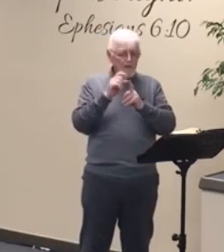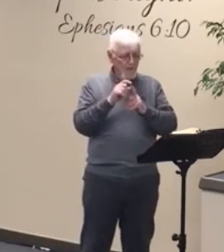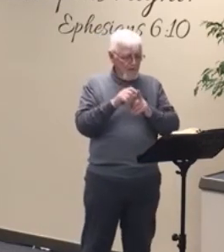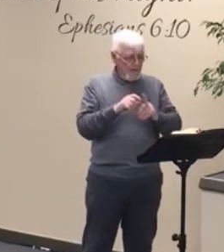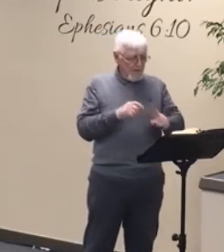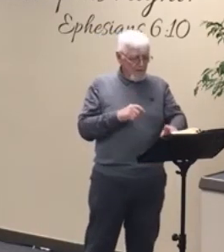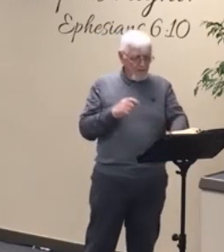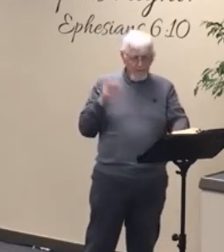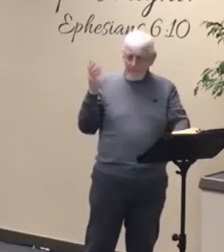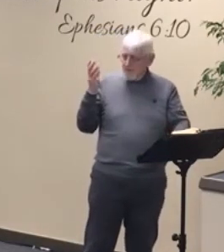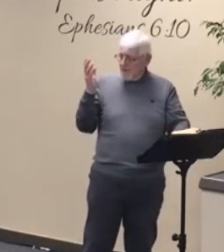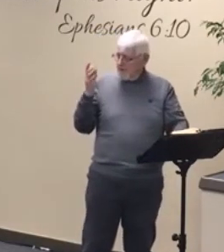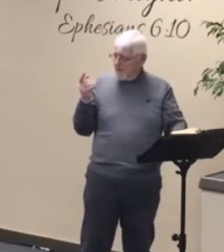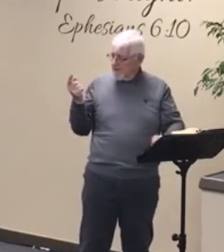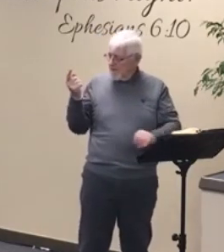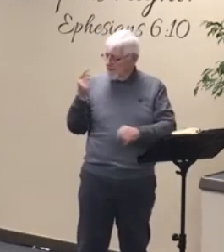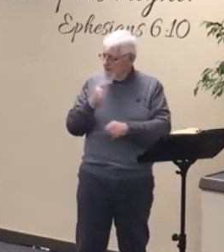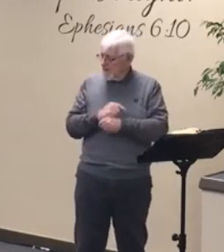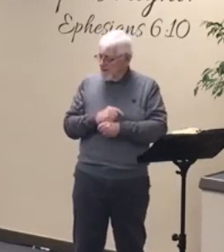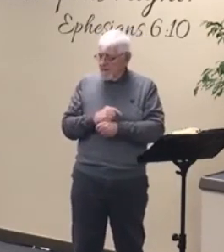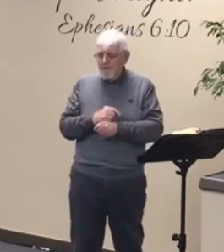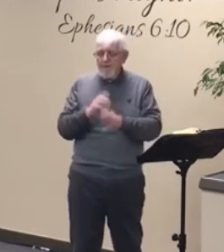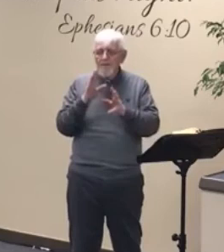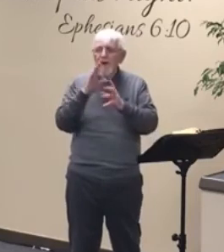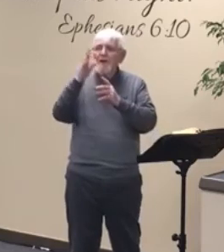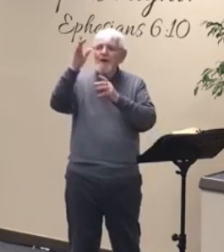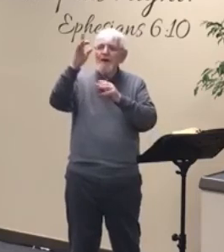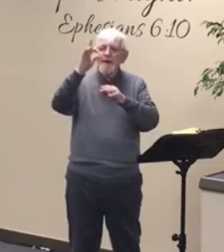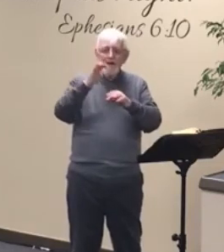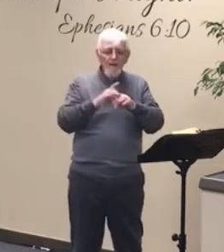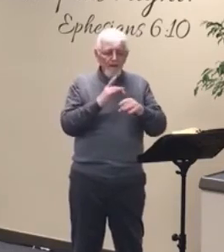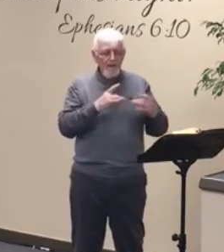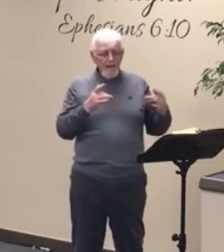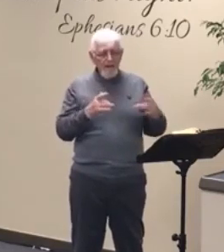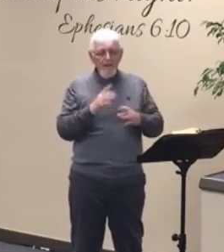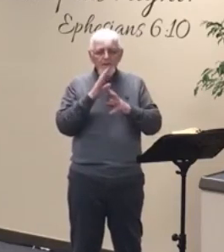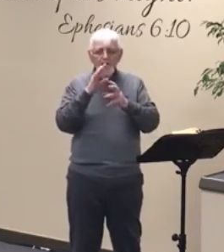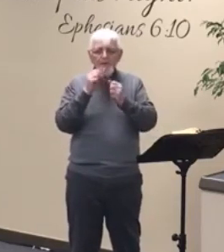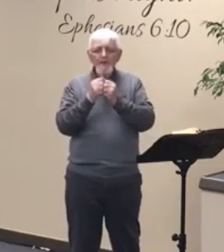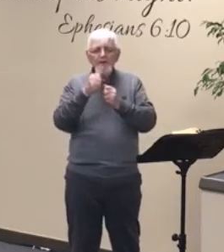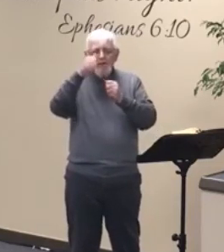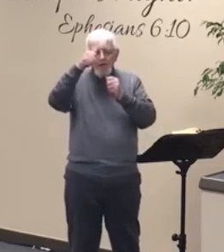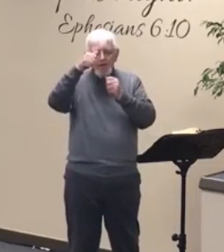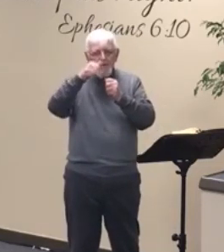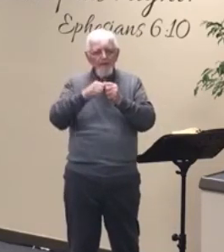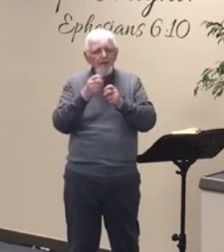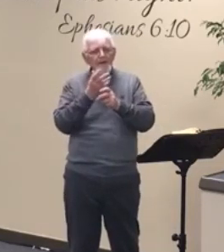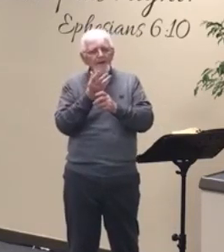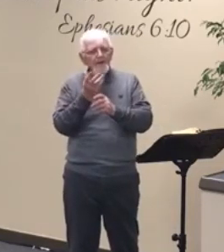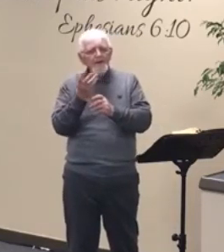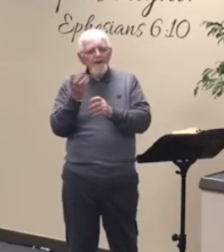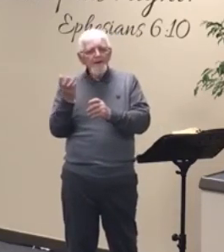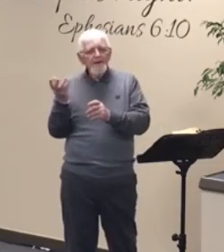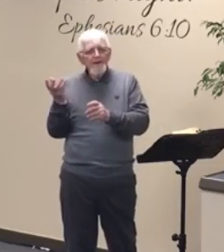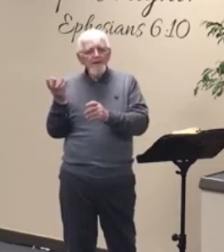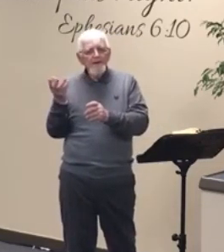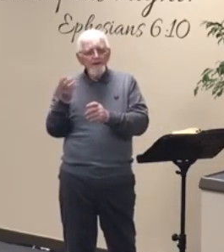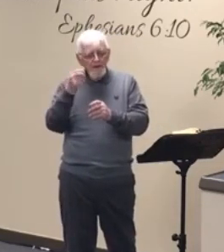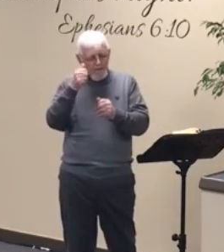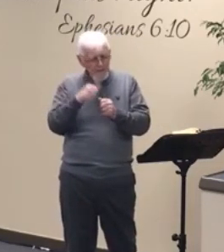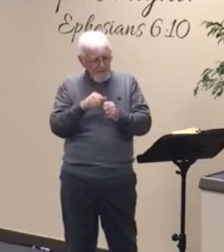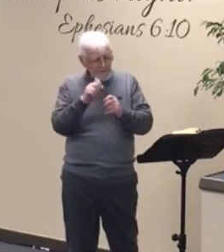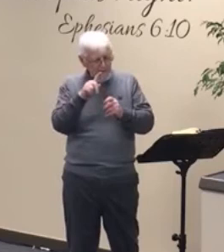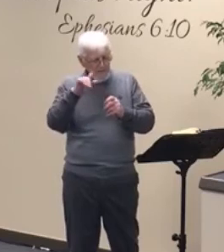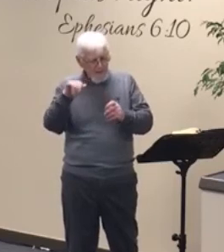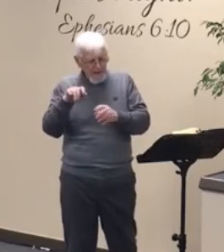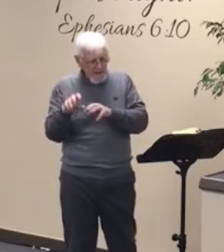today, especially the words that spoke to individuals' hearts. Lord, if you were speaking to people, I ask you to help them to remember those things. Help them to apply those things in their